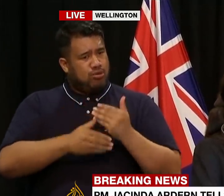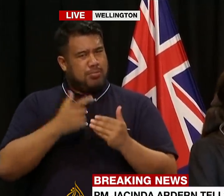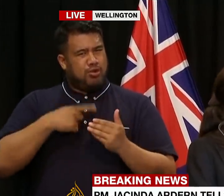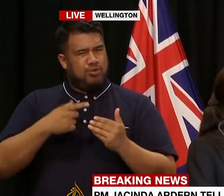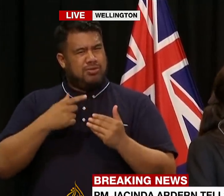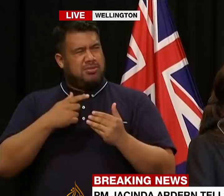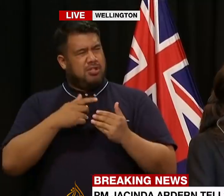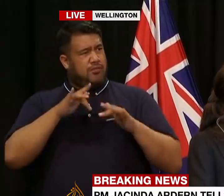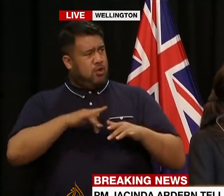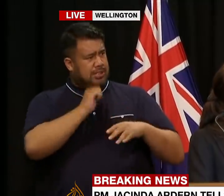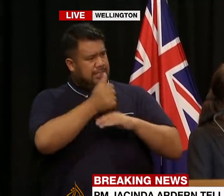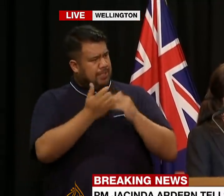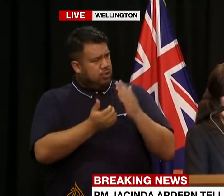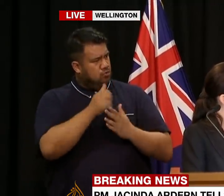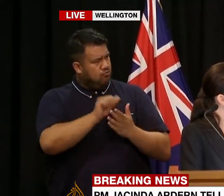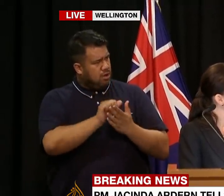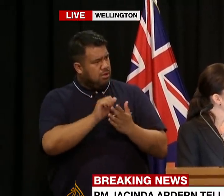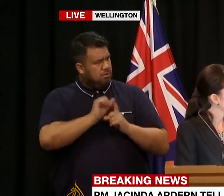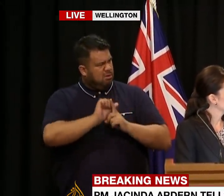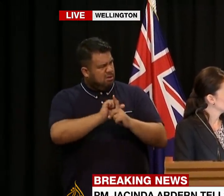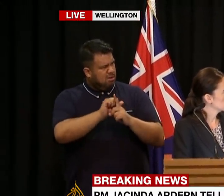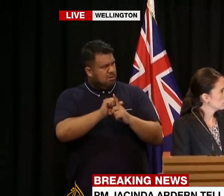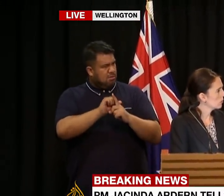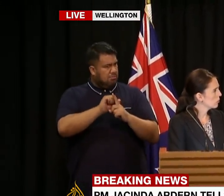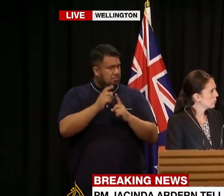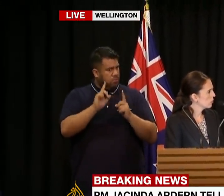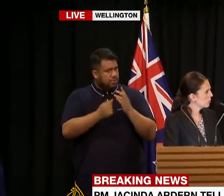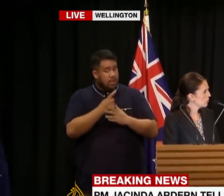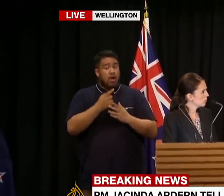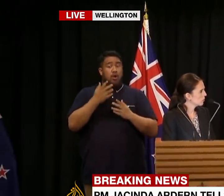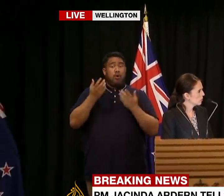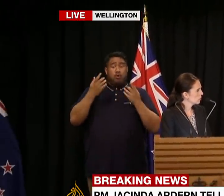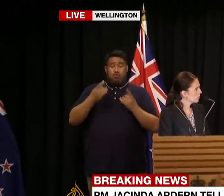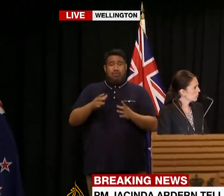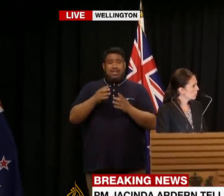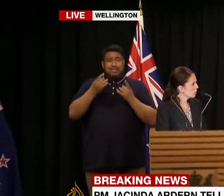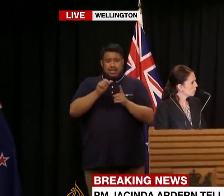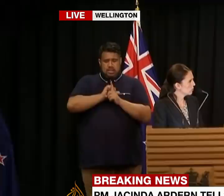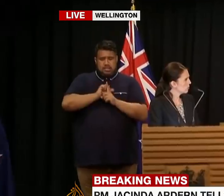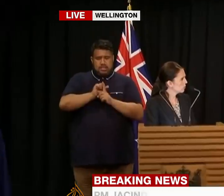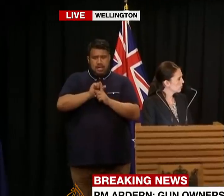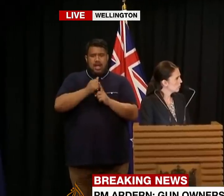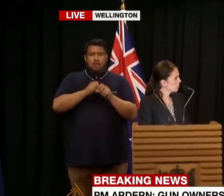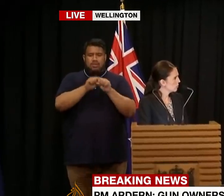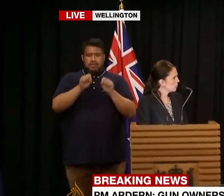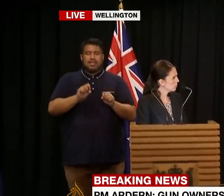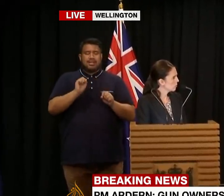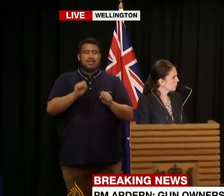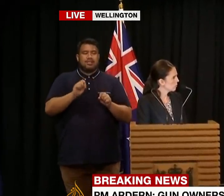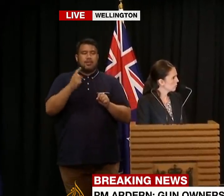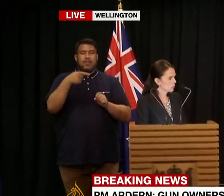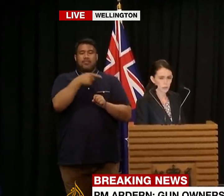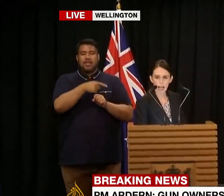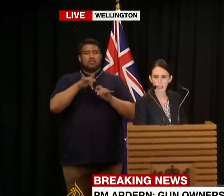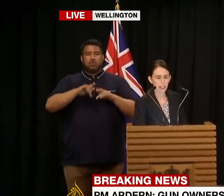It's not in place at the moment, but there was already work underway before this came into place to drive efficiency into the system. But that has not—it's